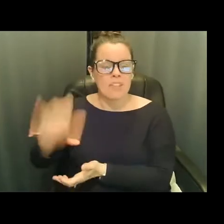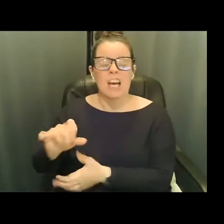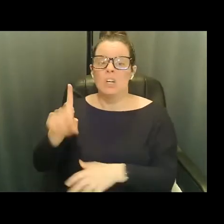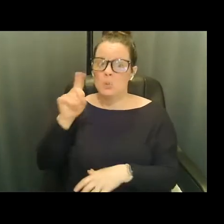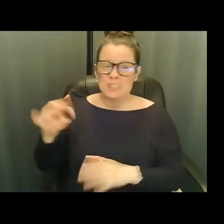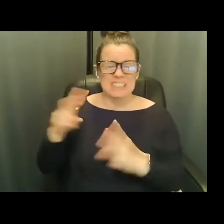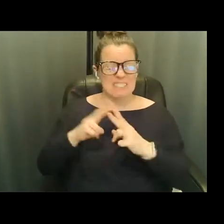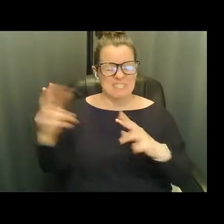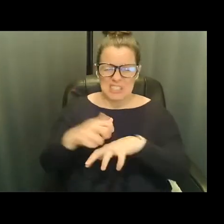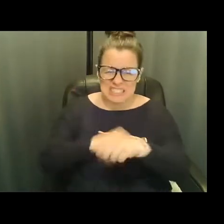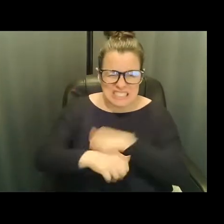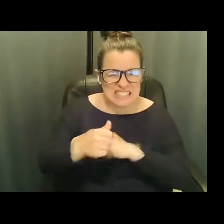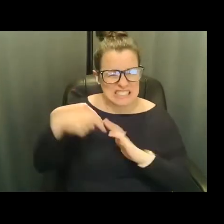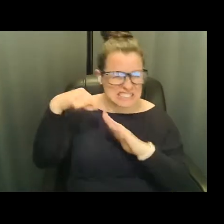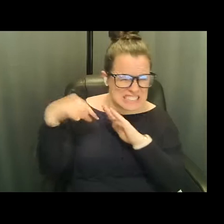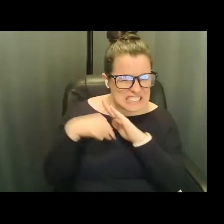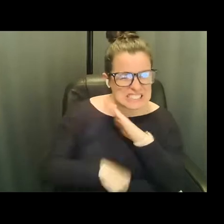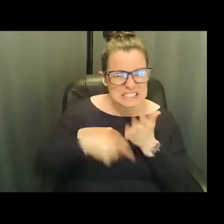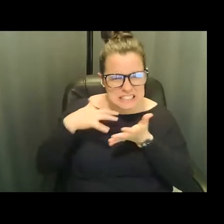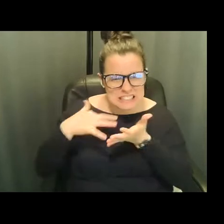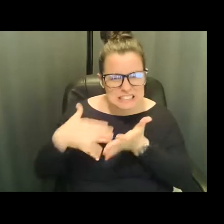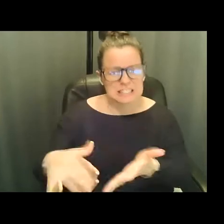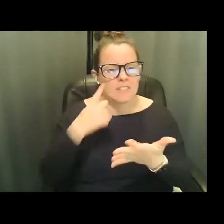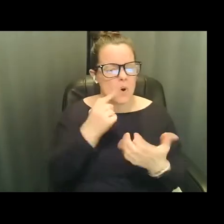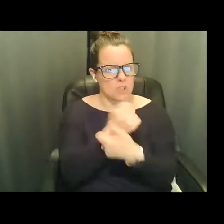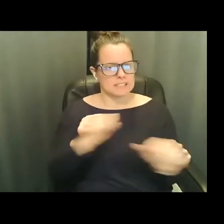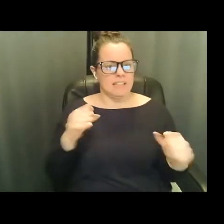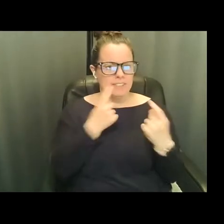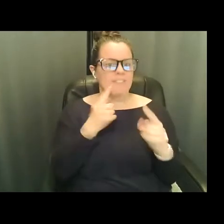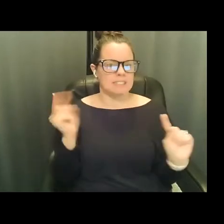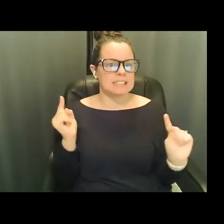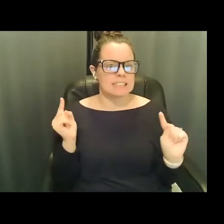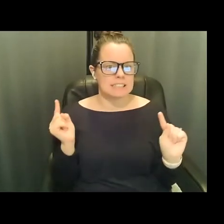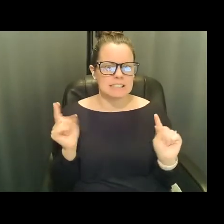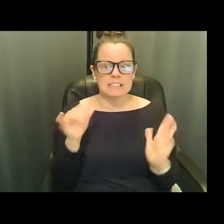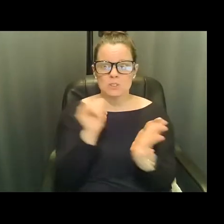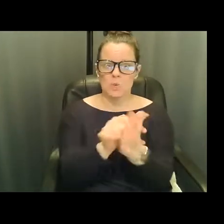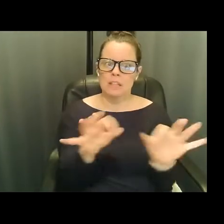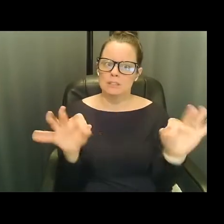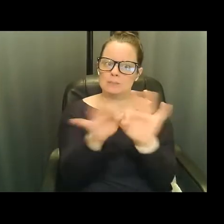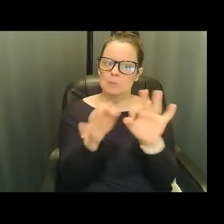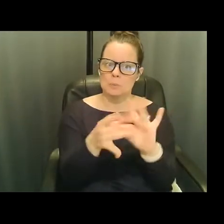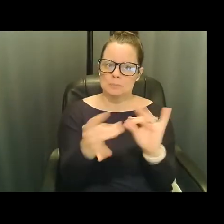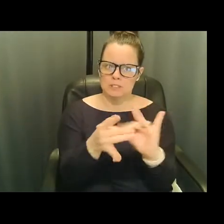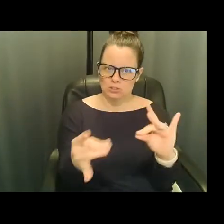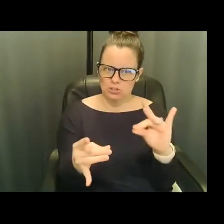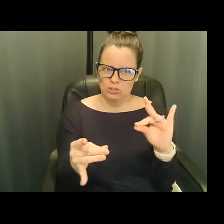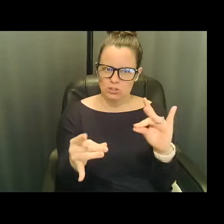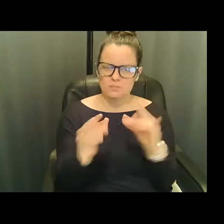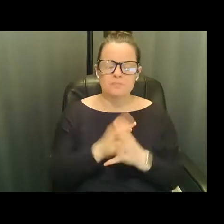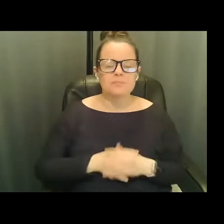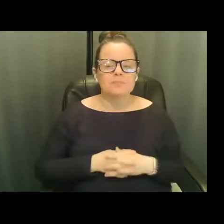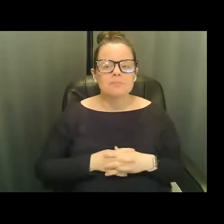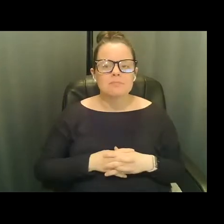rigorous clinical trials for safety and efficacy. So that's an important message.